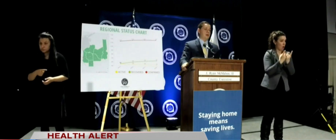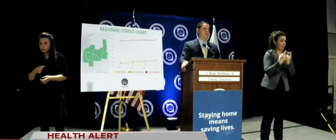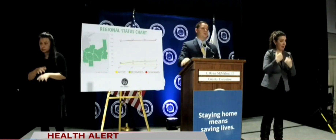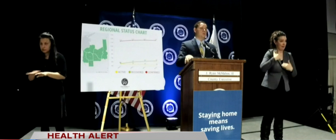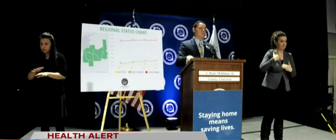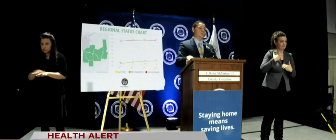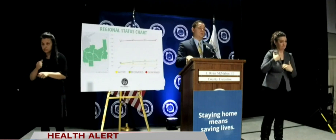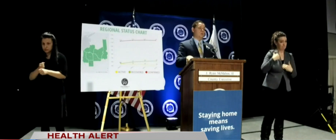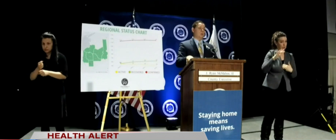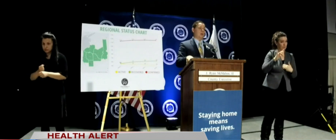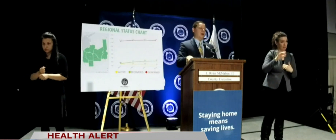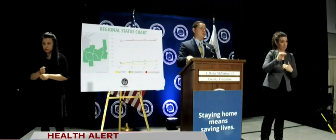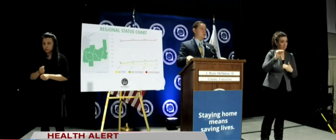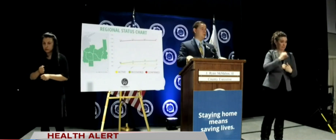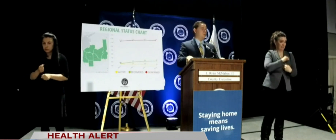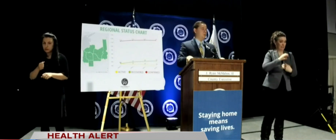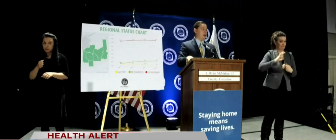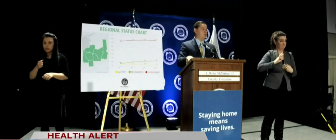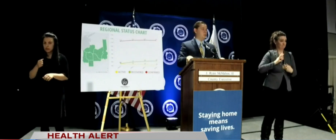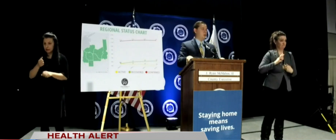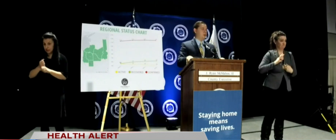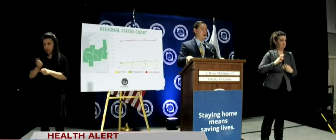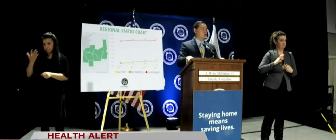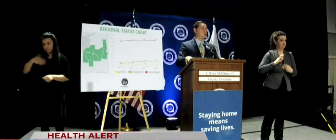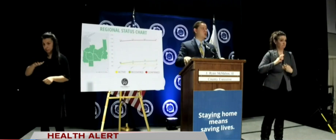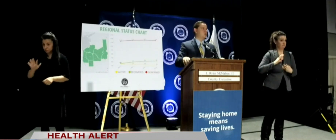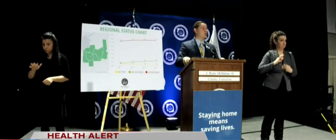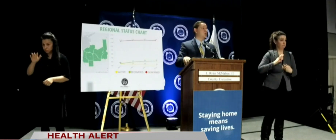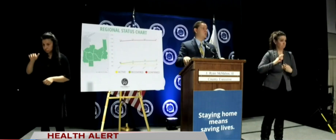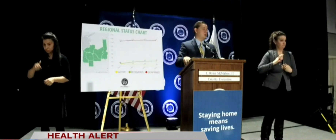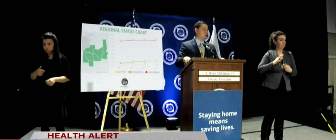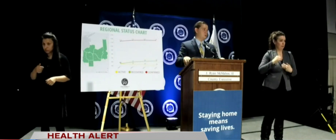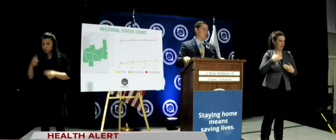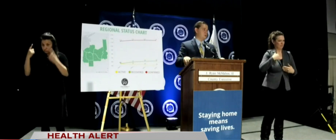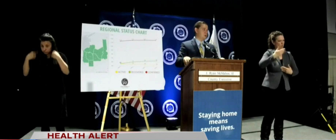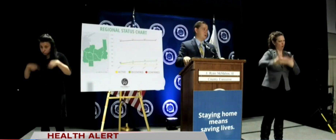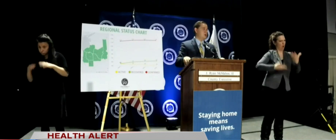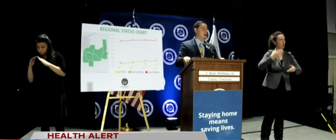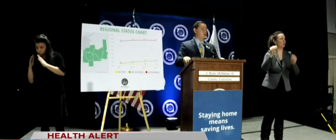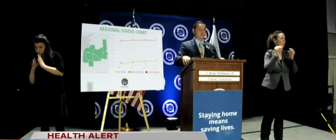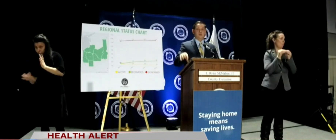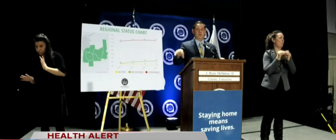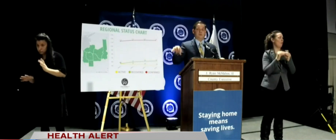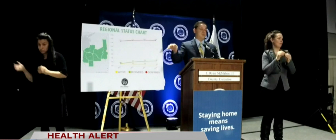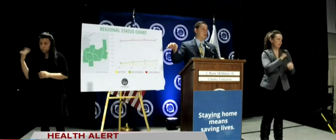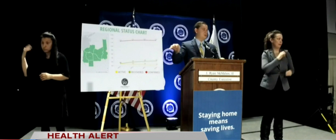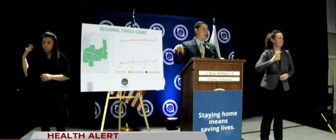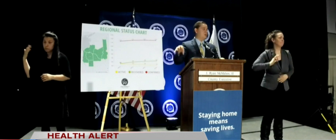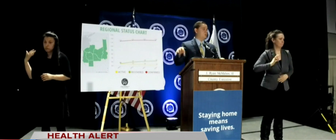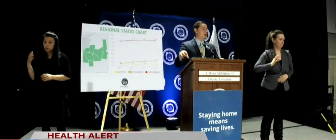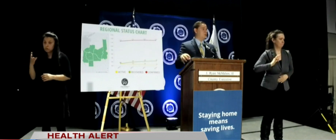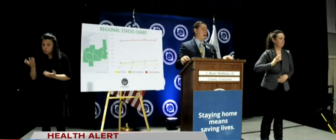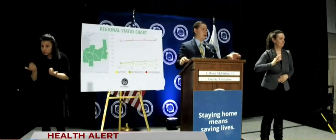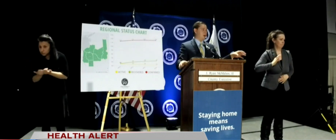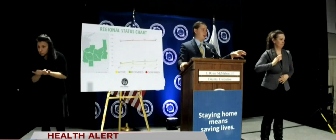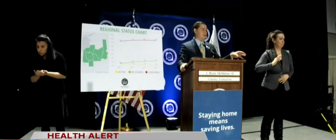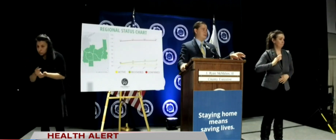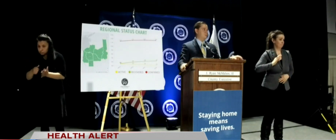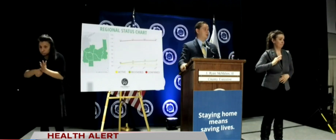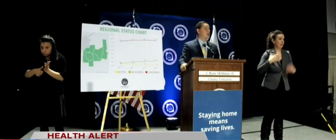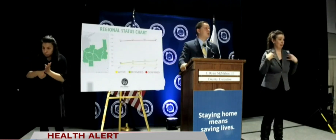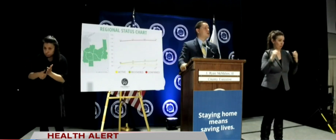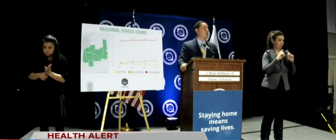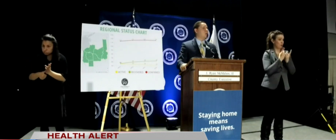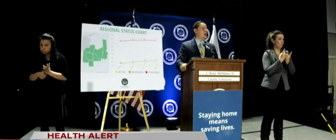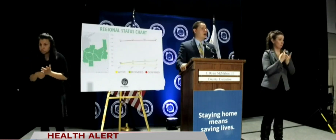of that is a lot of those people in the health department now used to do food inspections and used to do different things in our health department. Now they're on that